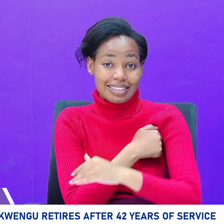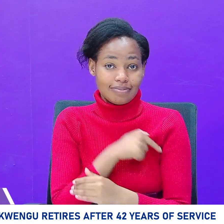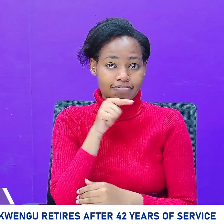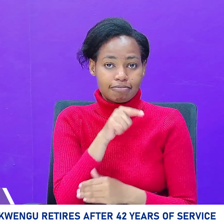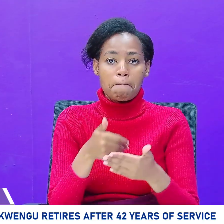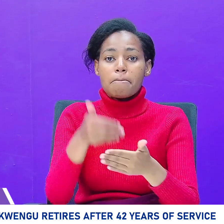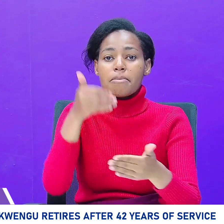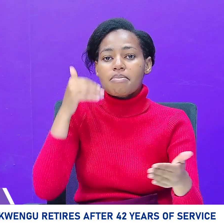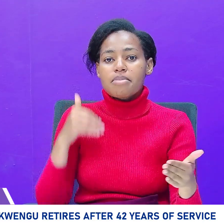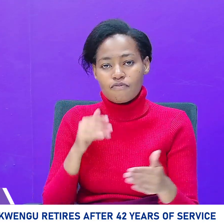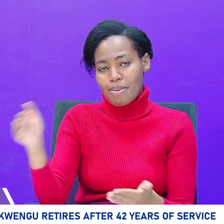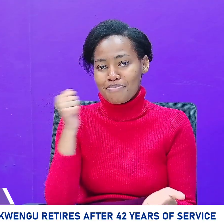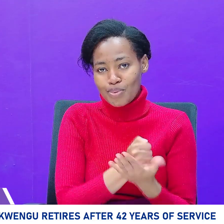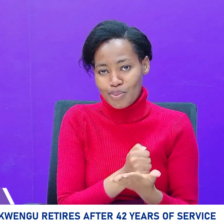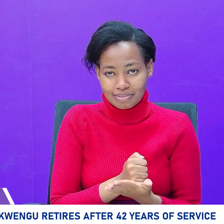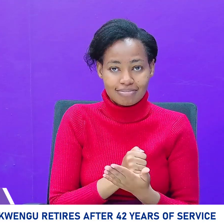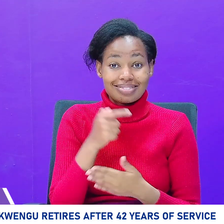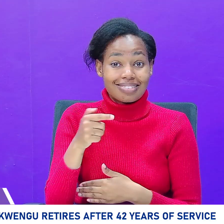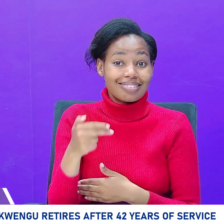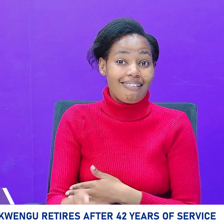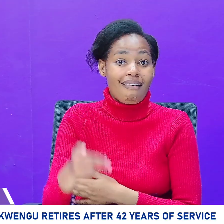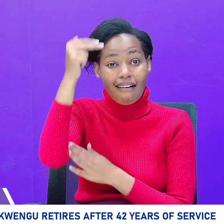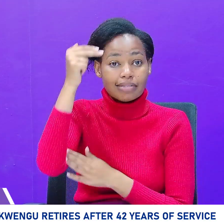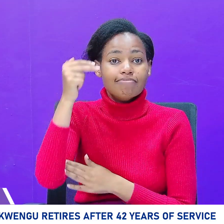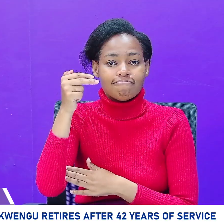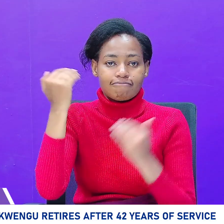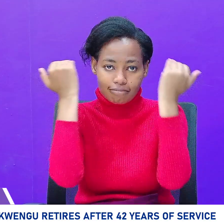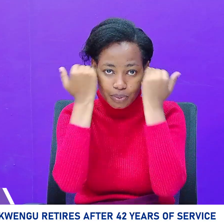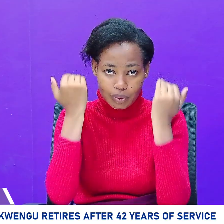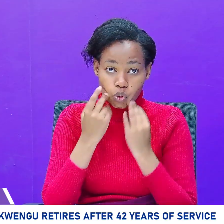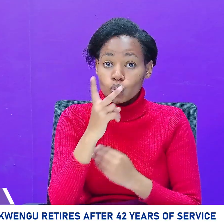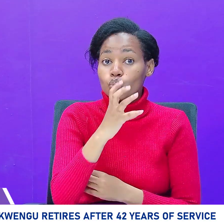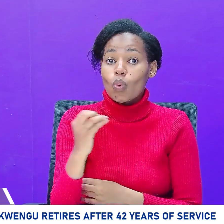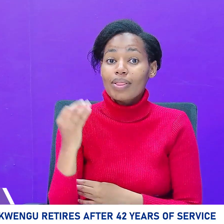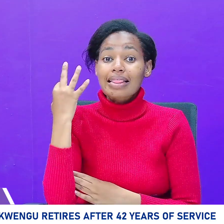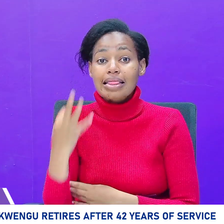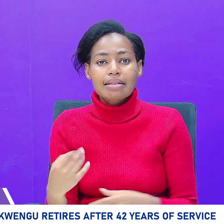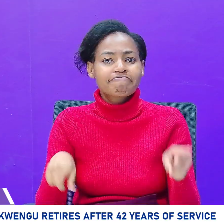to become a chief magistrate before her appointment to the High Court in